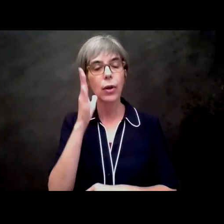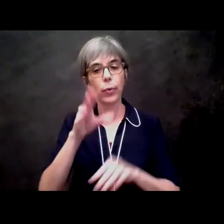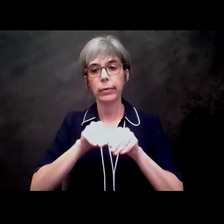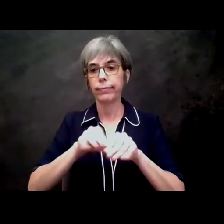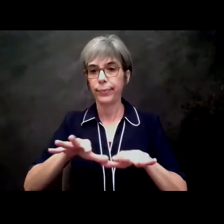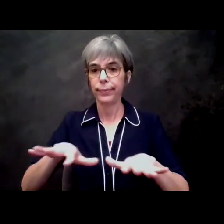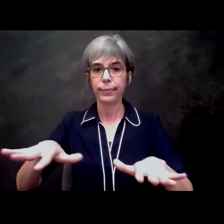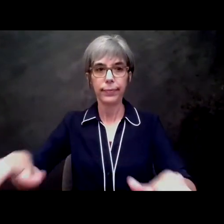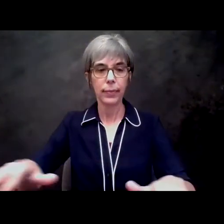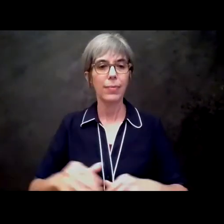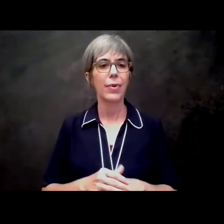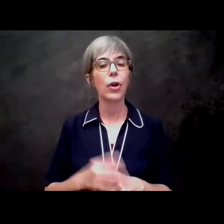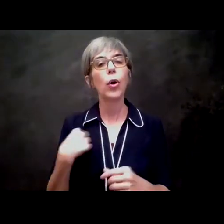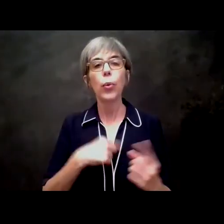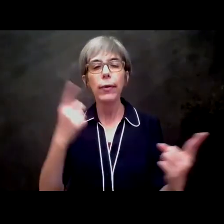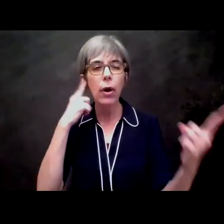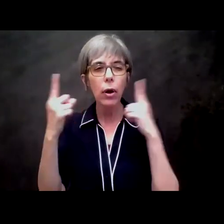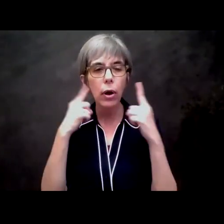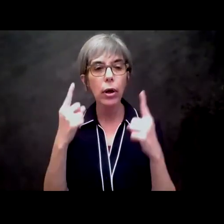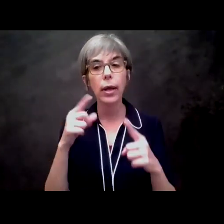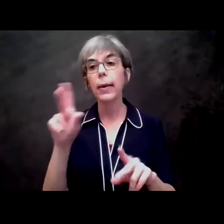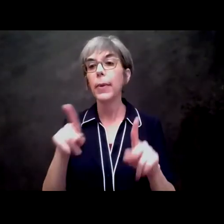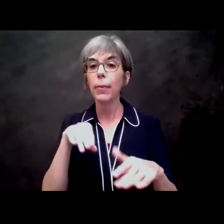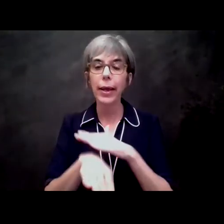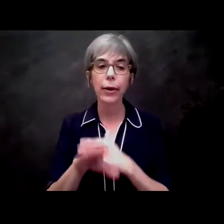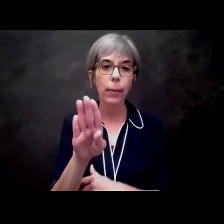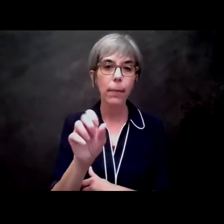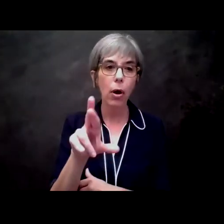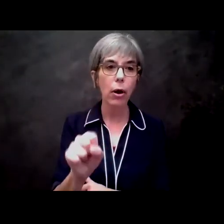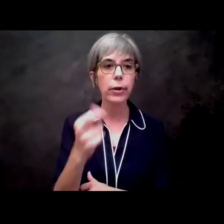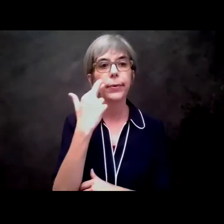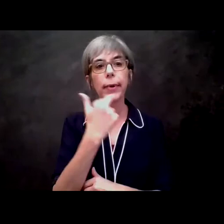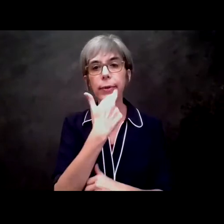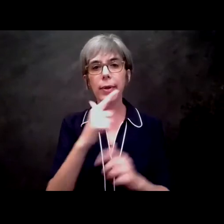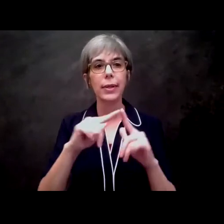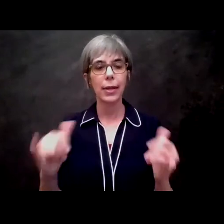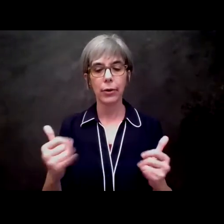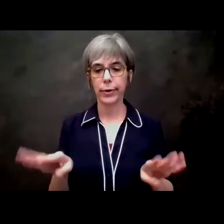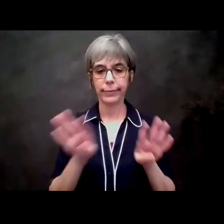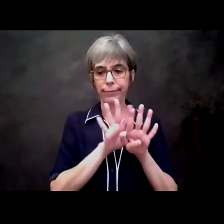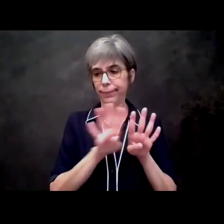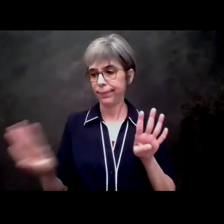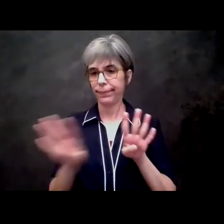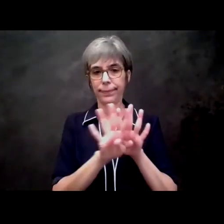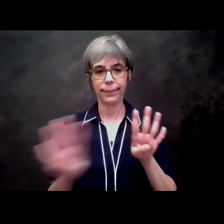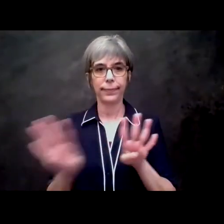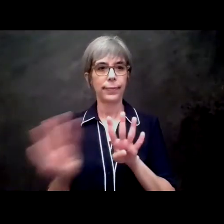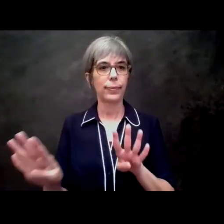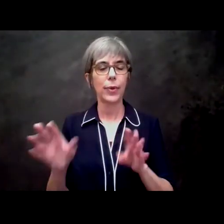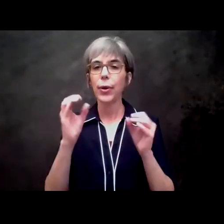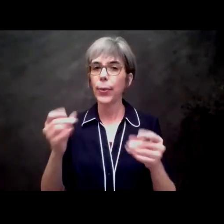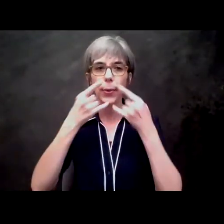of shoulder-to-shoulder patrons without masks in bars, businesses requiring employees who have tested positive to come into